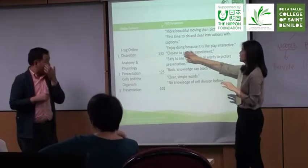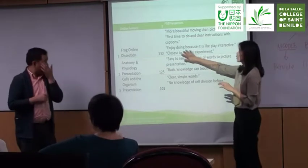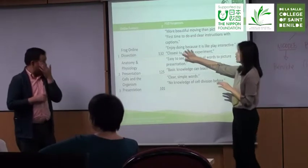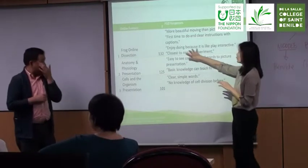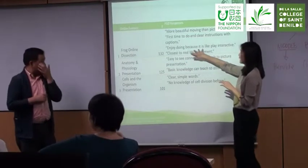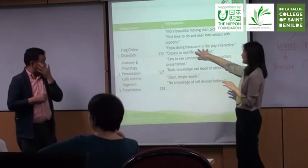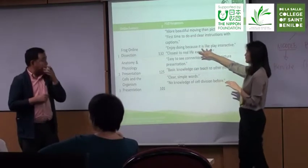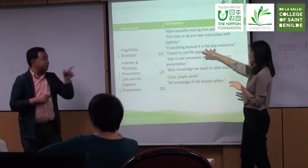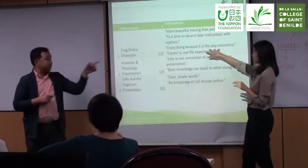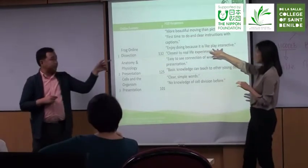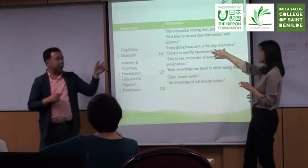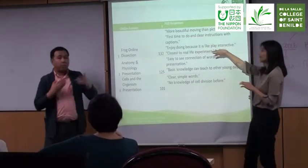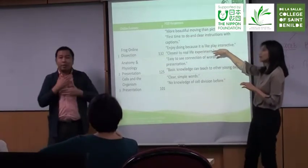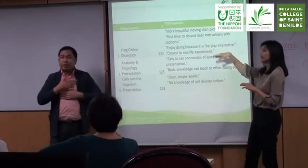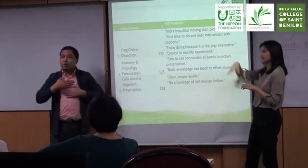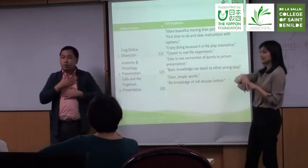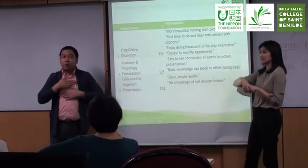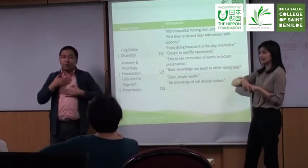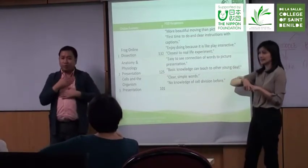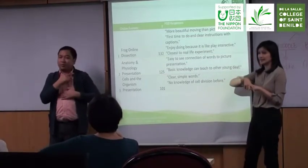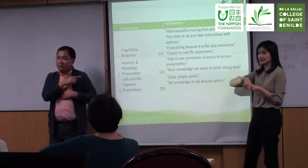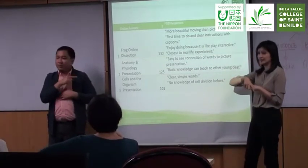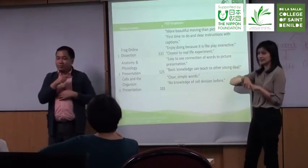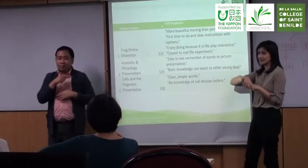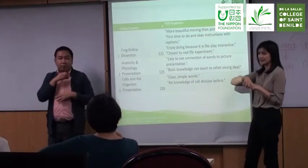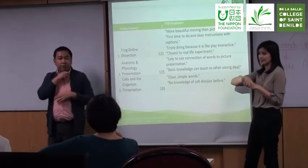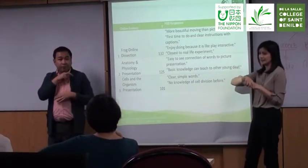Okay. They enjoy doing it because it's like play.